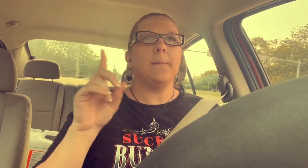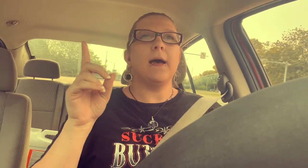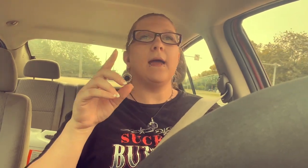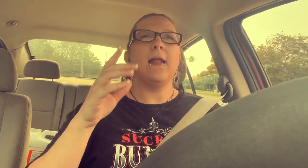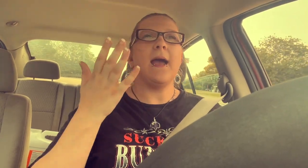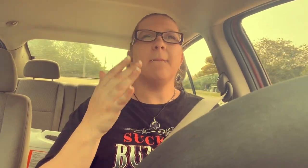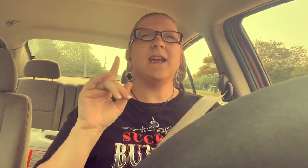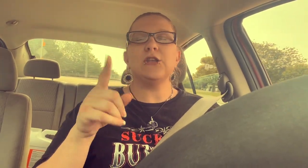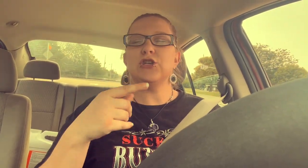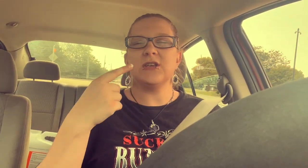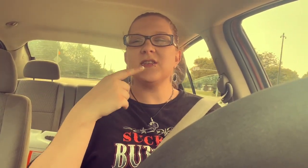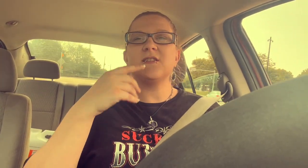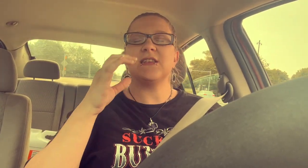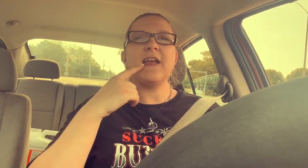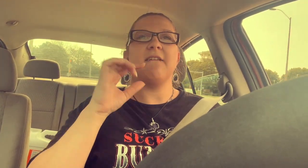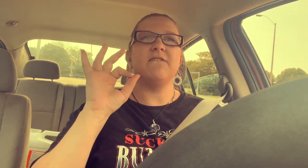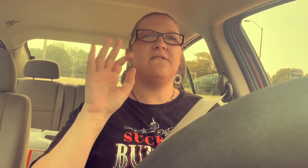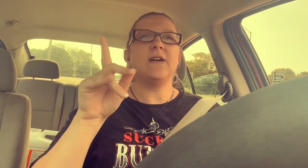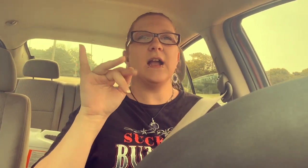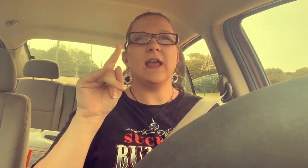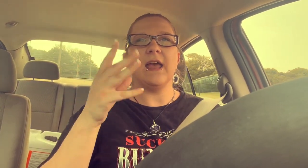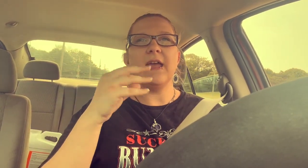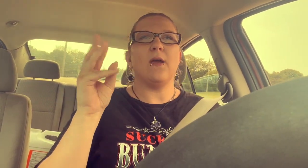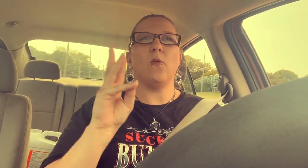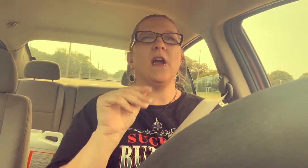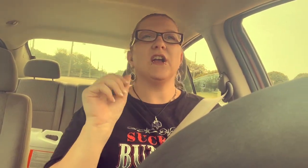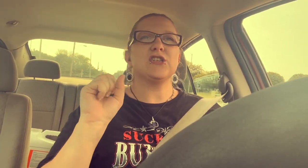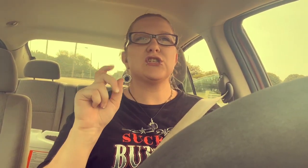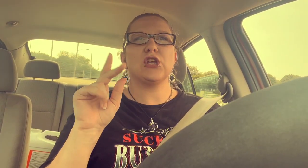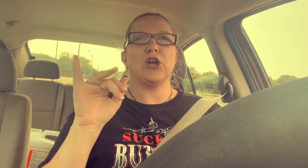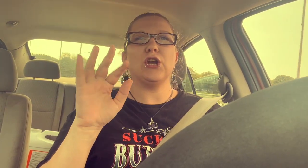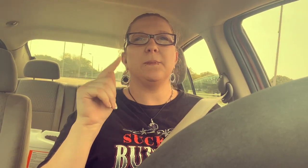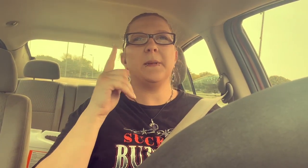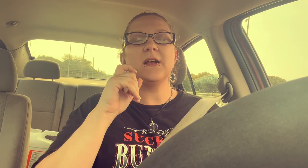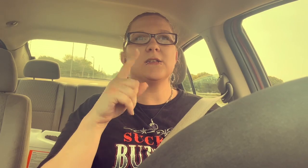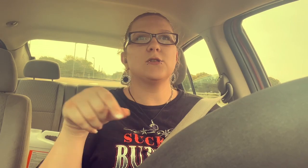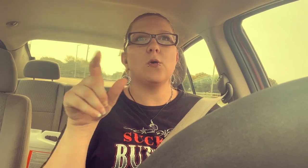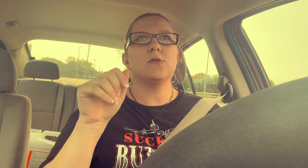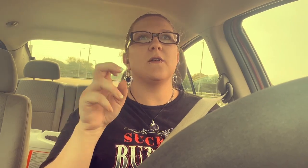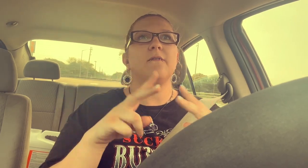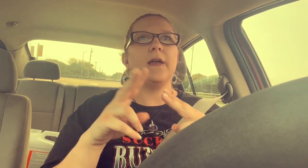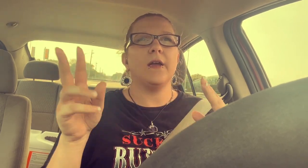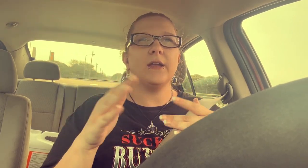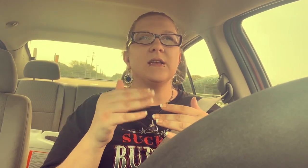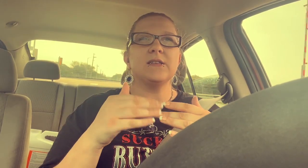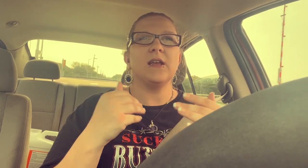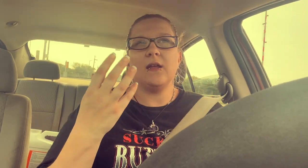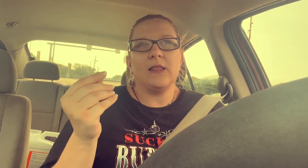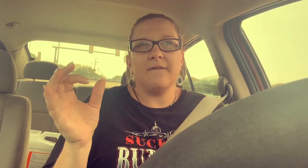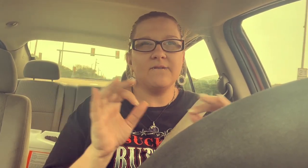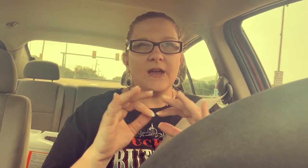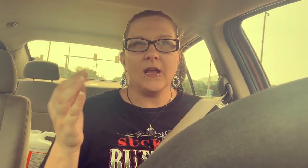but I might just say fuck it and wear a skirt because those are very easy and like fit. But I hate